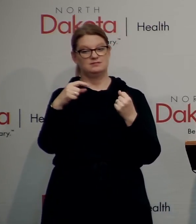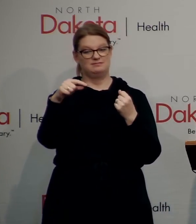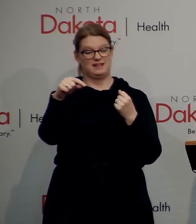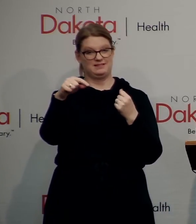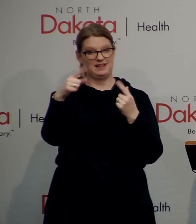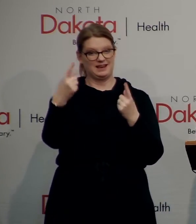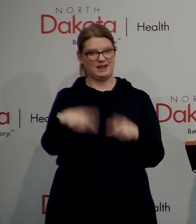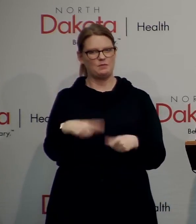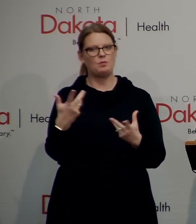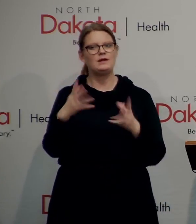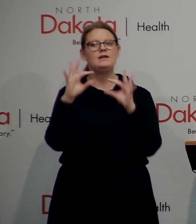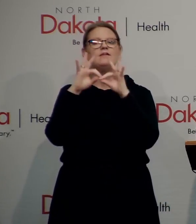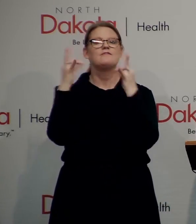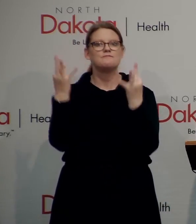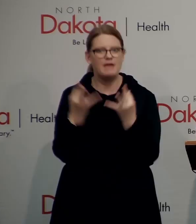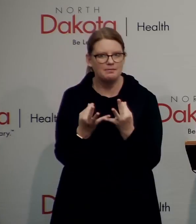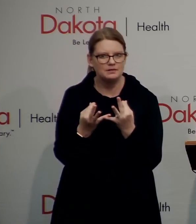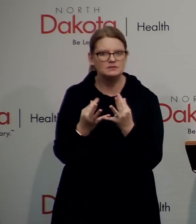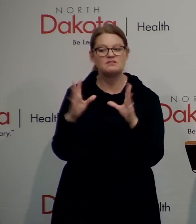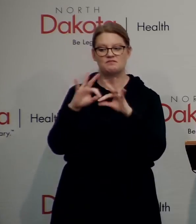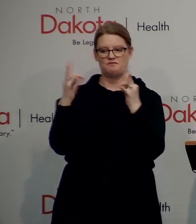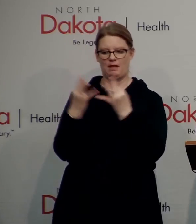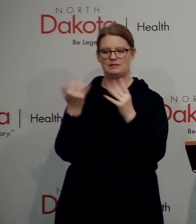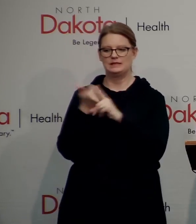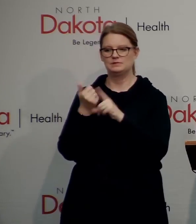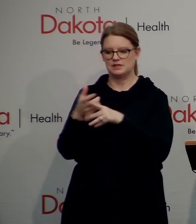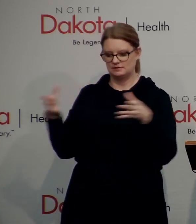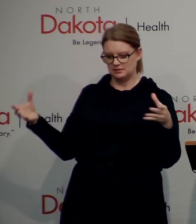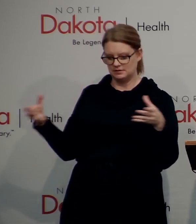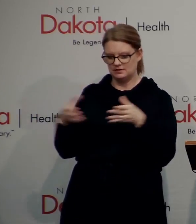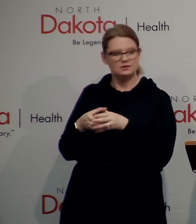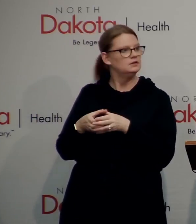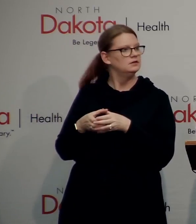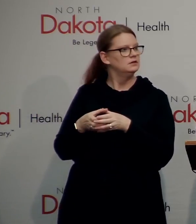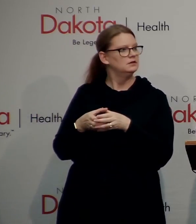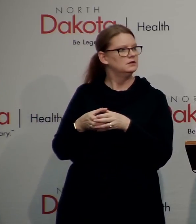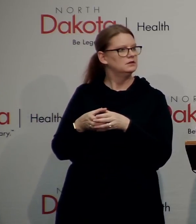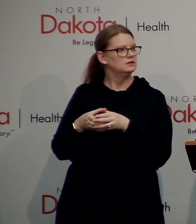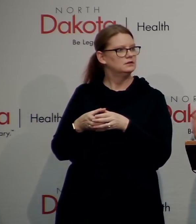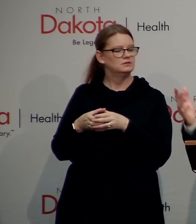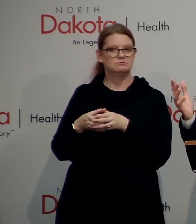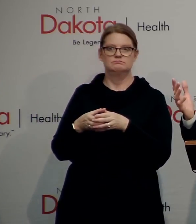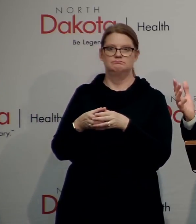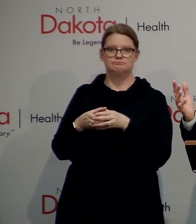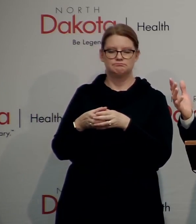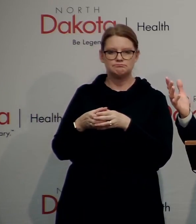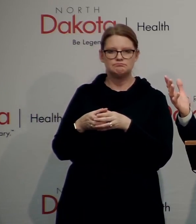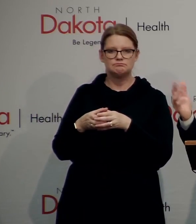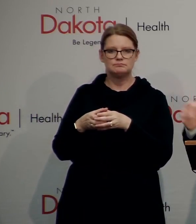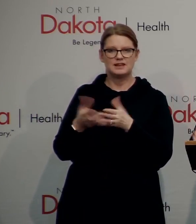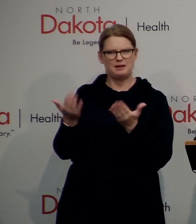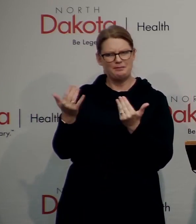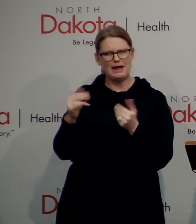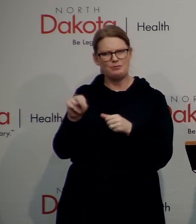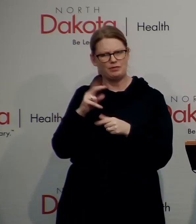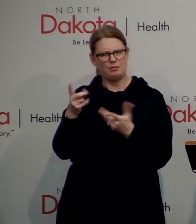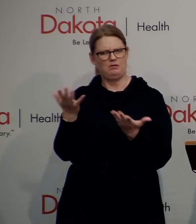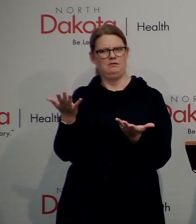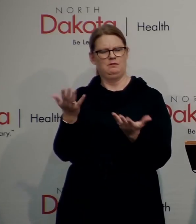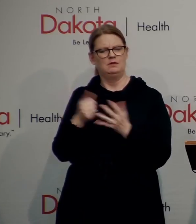families. Families pulling together during this time frame. I mean, come on, North